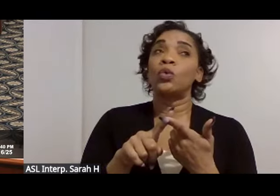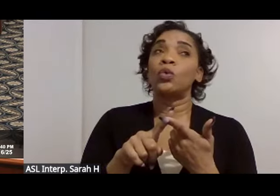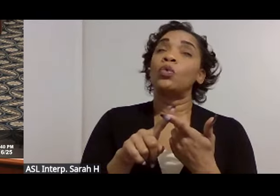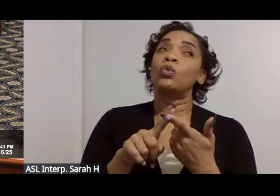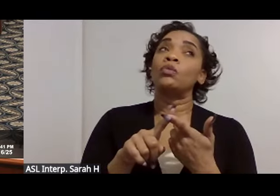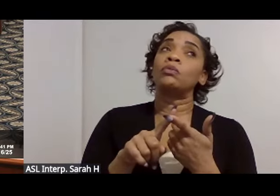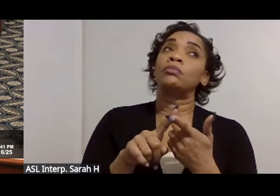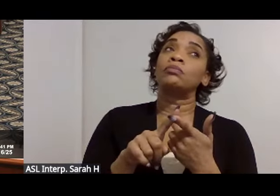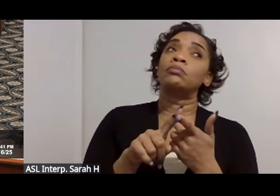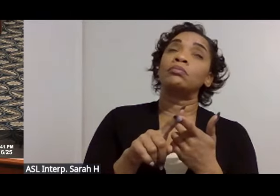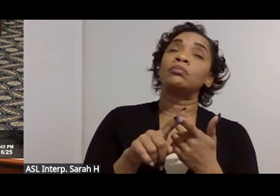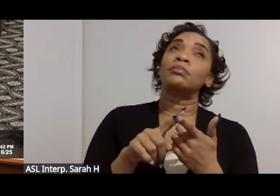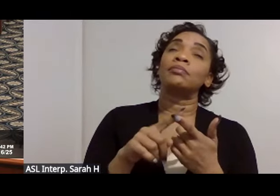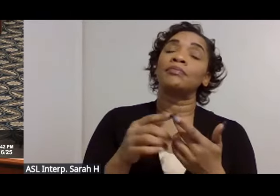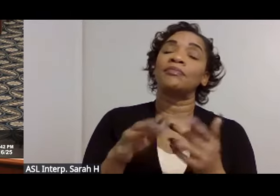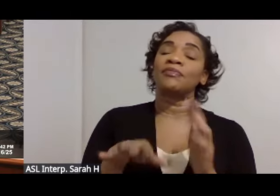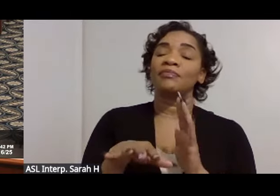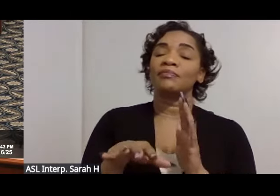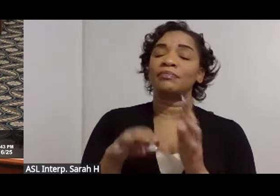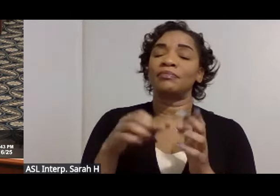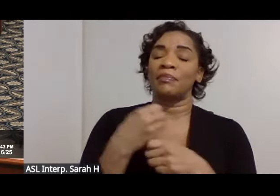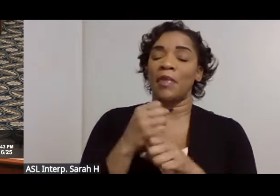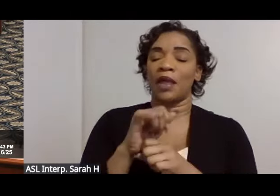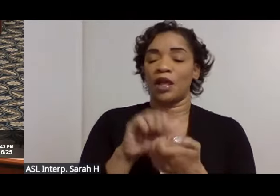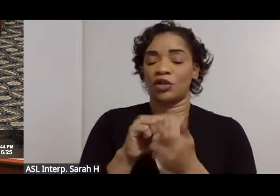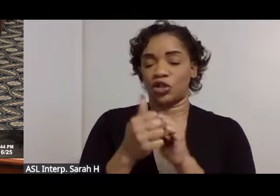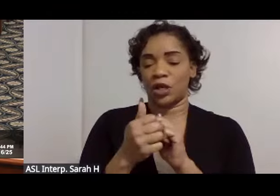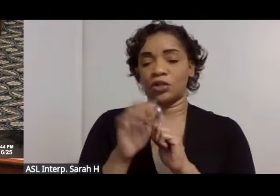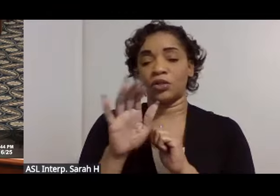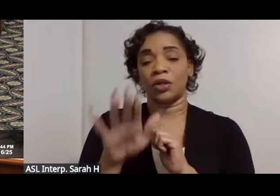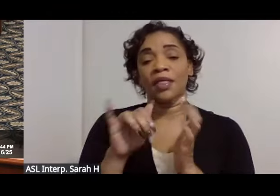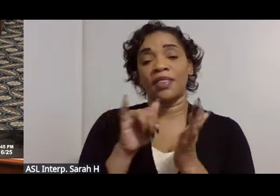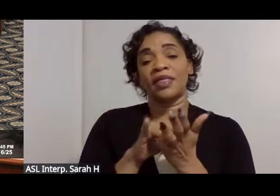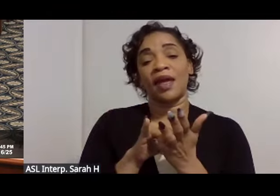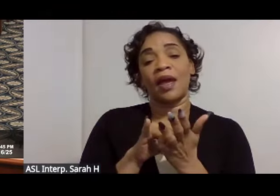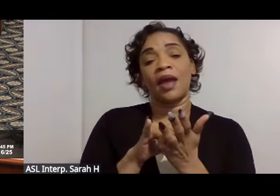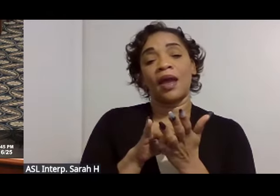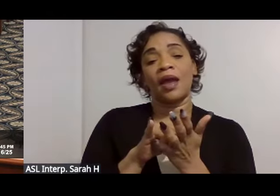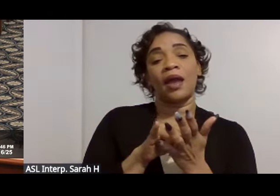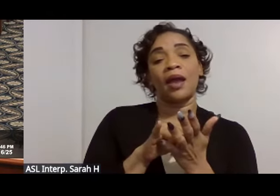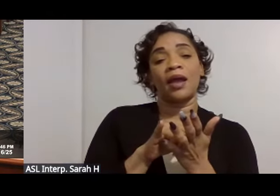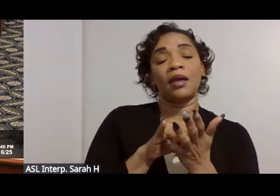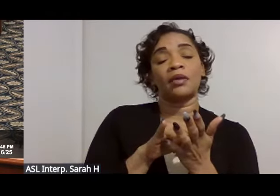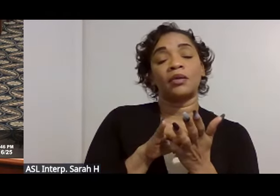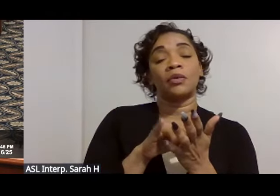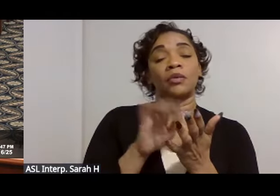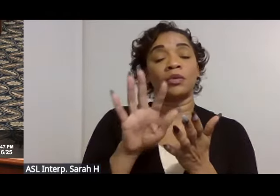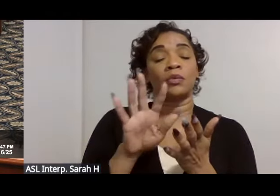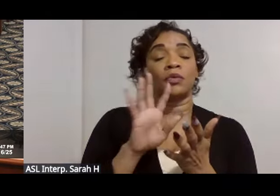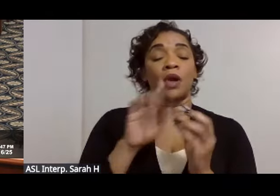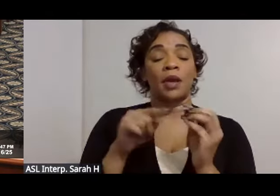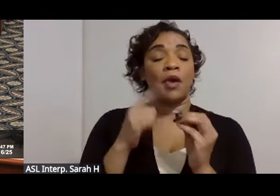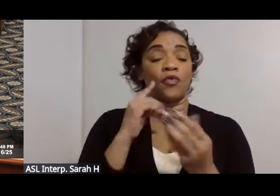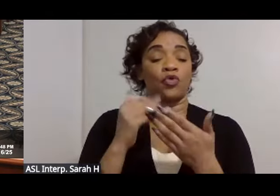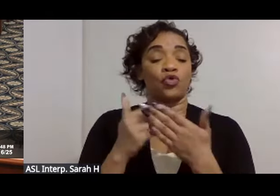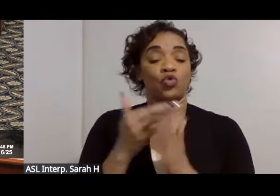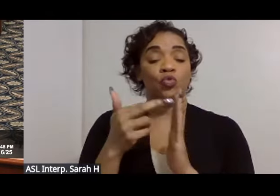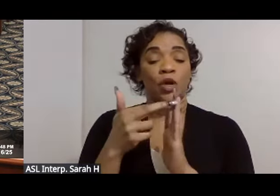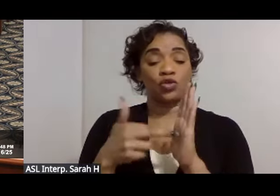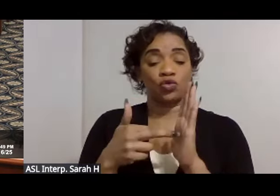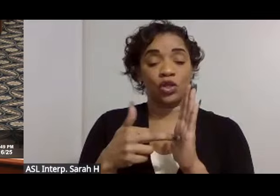that begins with for new registrations, because that's what we're talking about here, it's for new registrations in state and local elections, you have